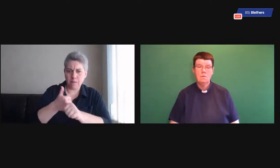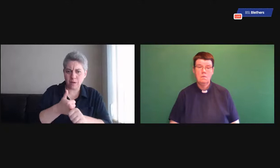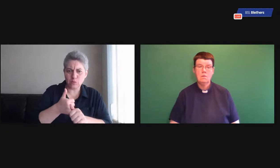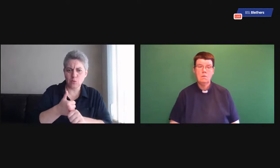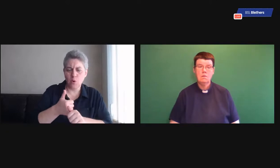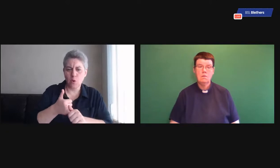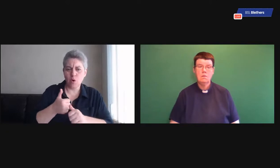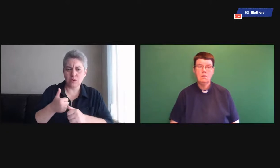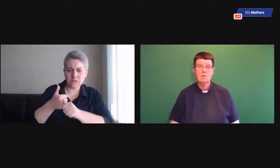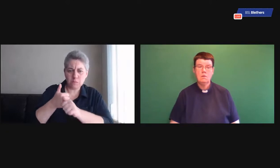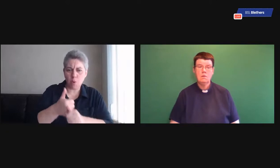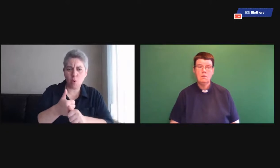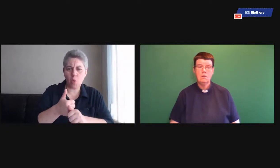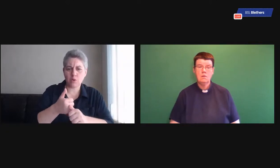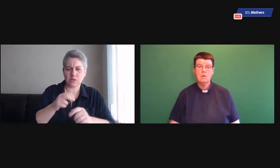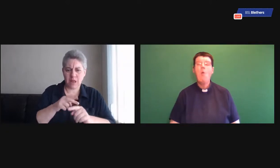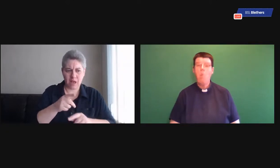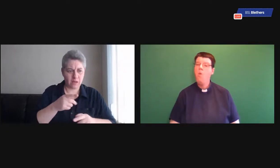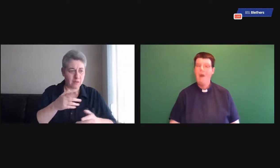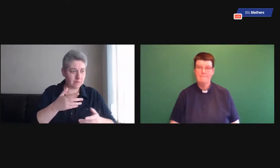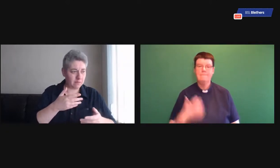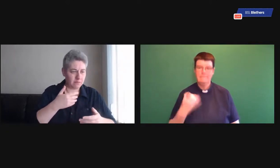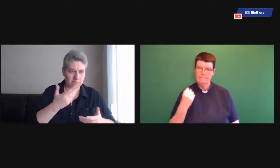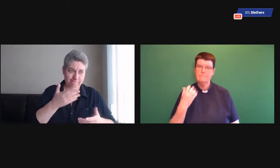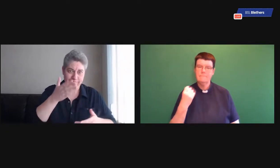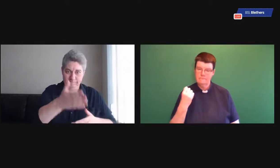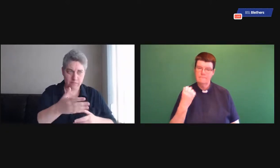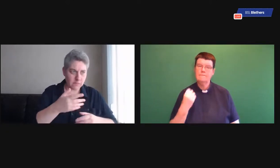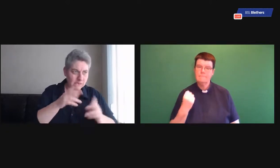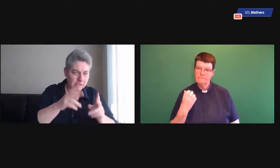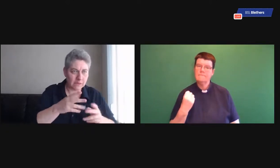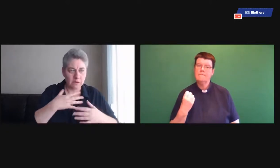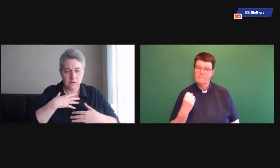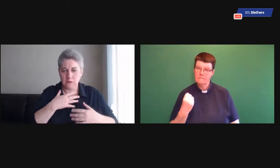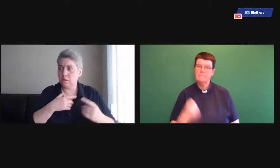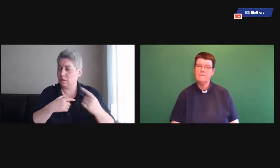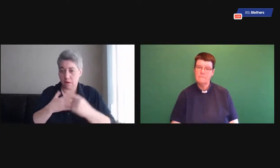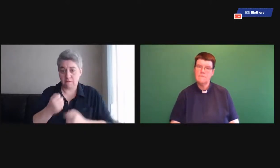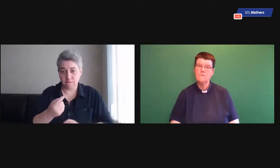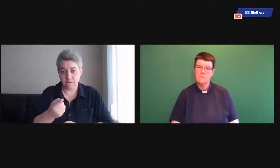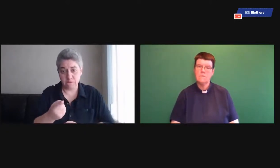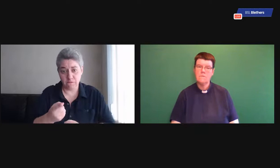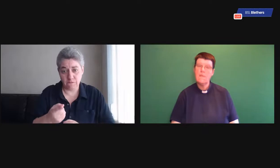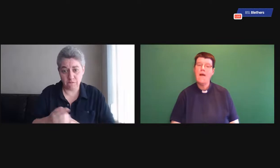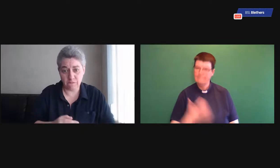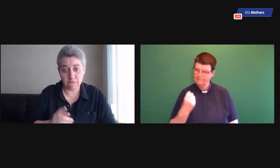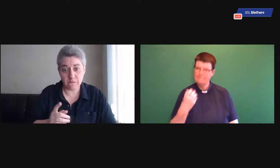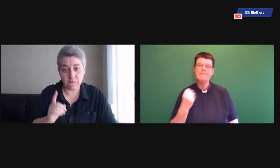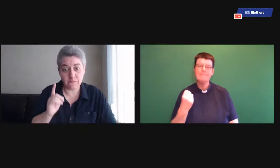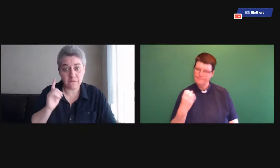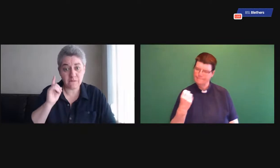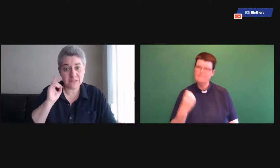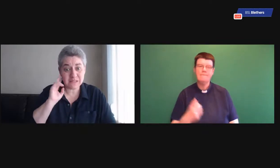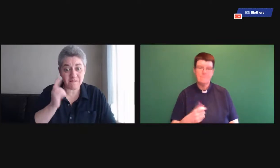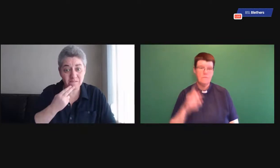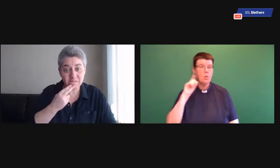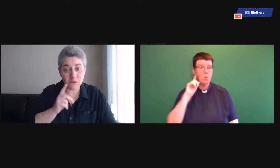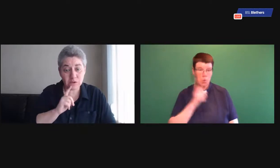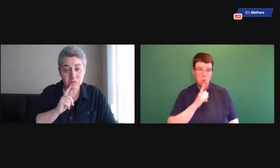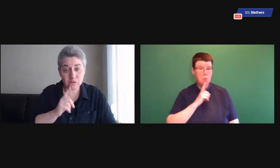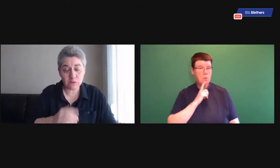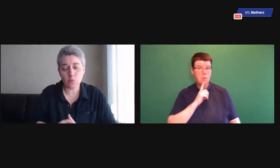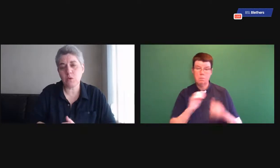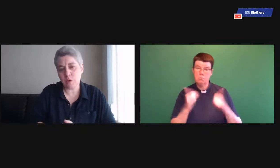place. So do you have mentors or support for things like that? Oh yeah, yeah, yeah, yeah, yeah, yeah. Yeah, I do. Definitely